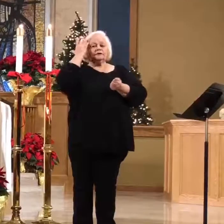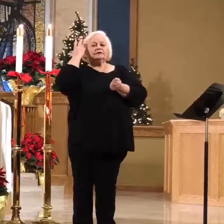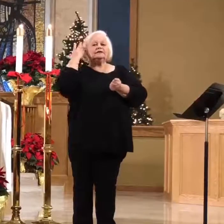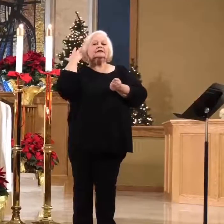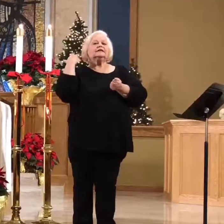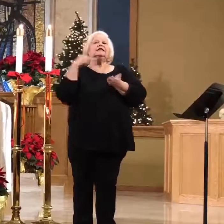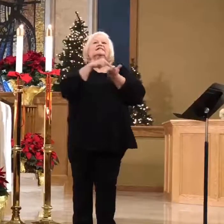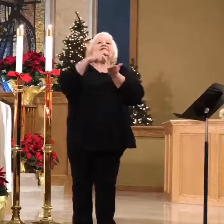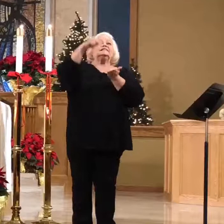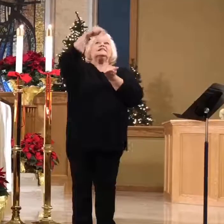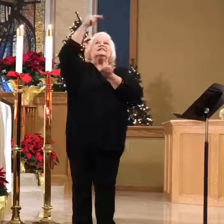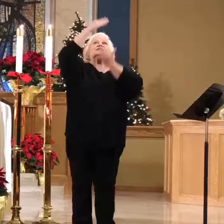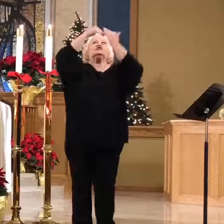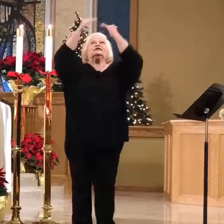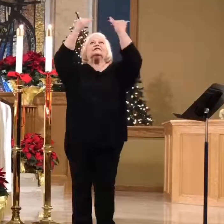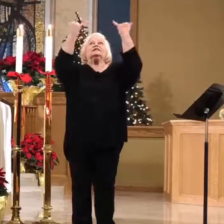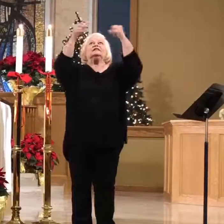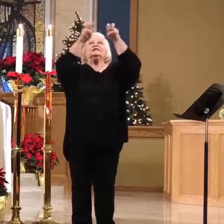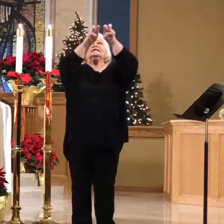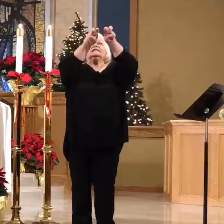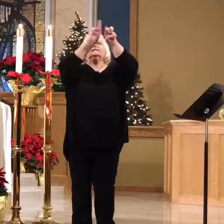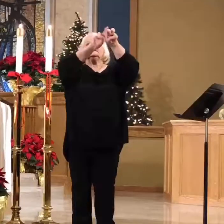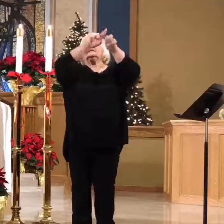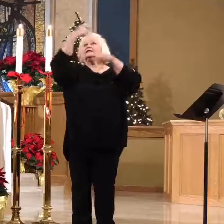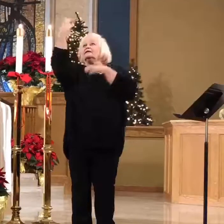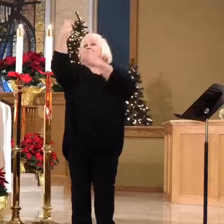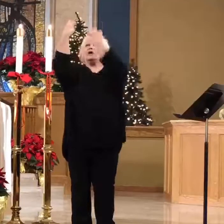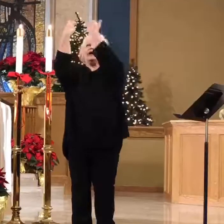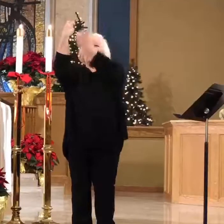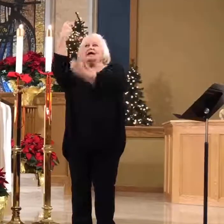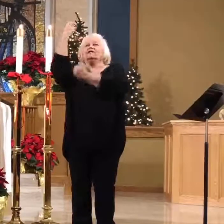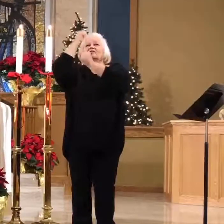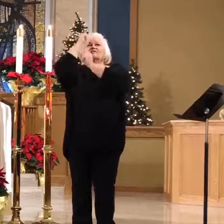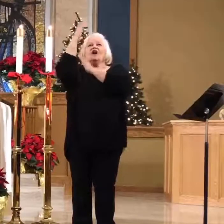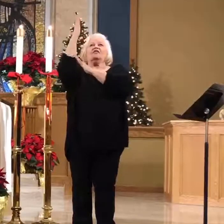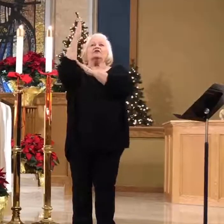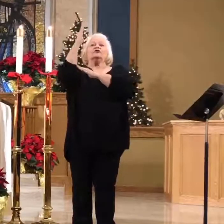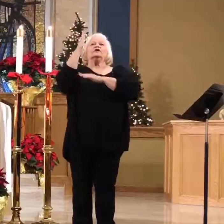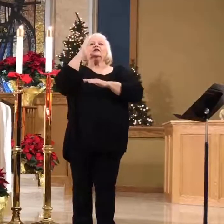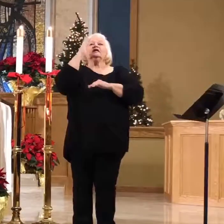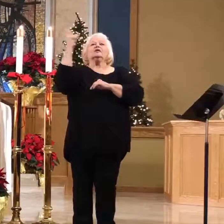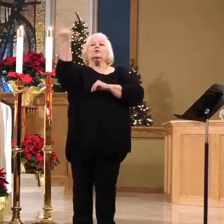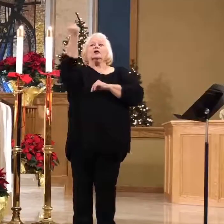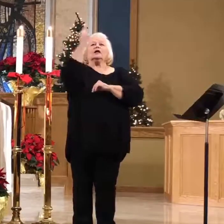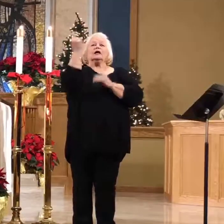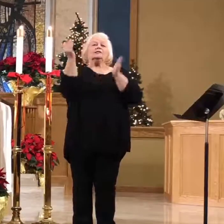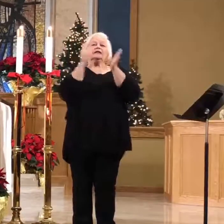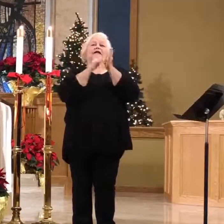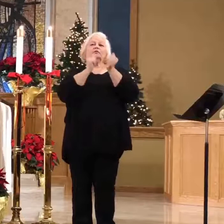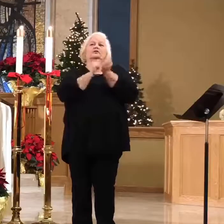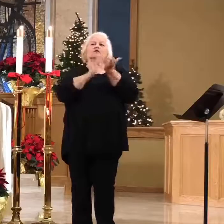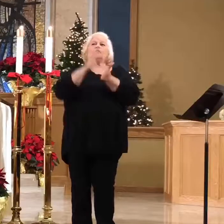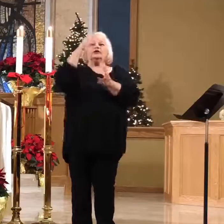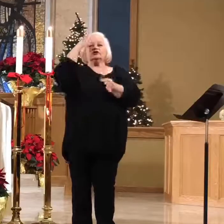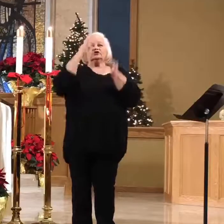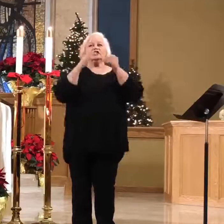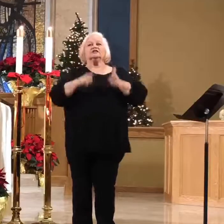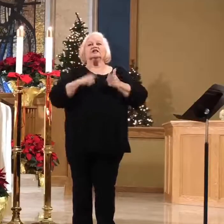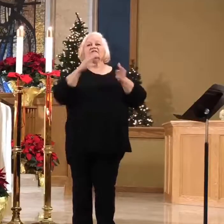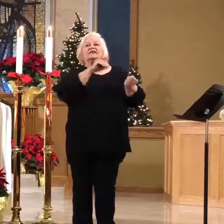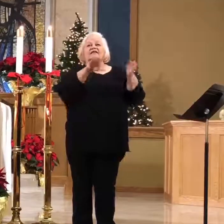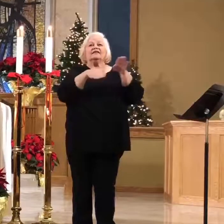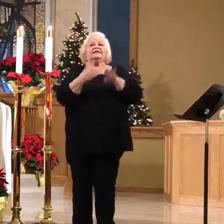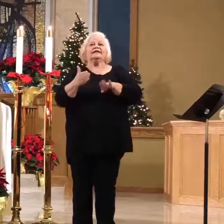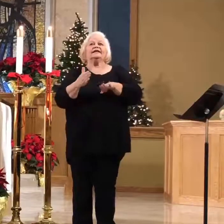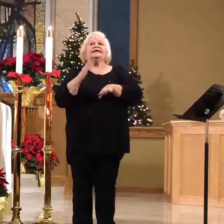Scriptures. He ascended into heaven and is seated at the right hand of the Father. He will come again in glory to judge